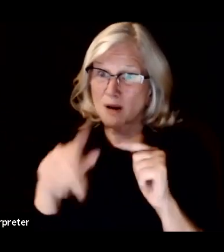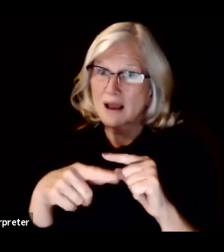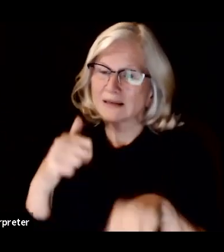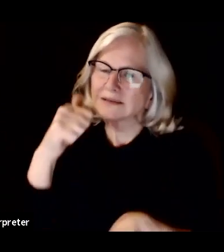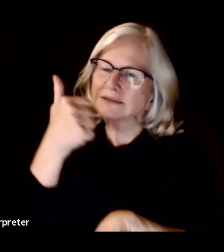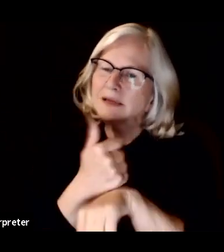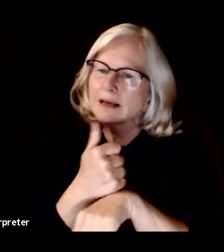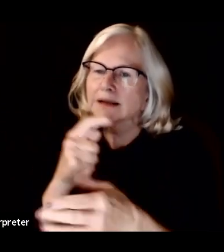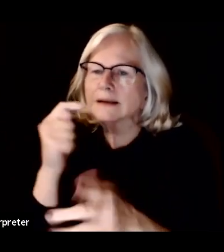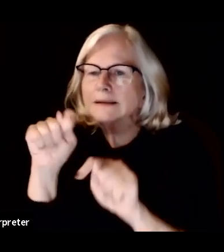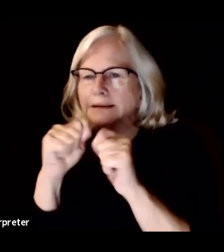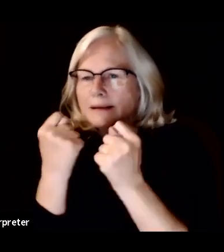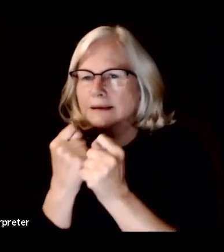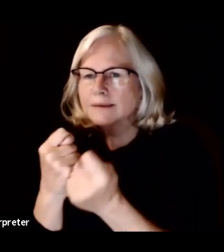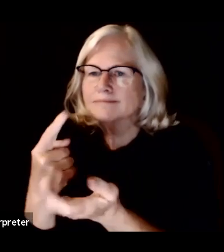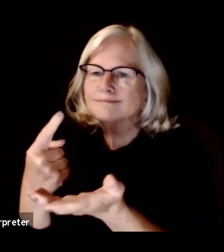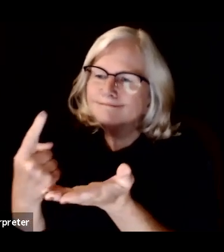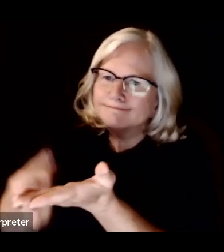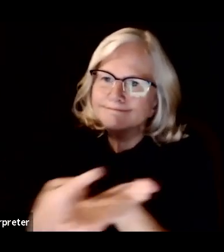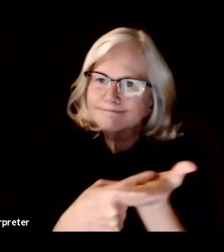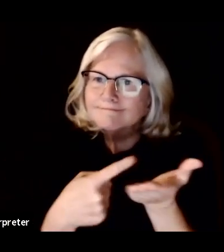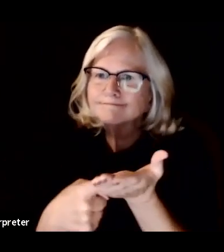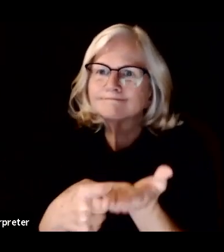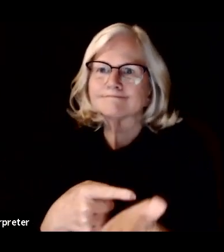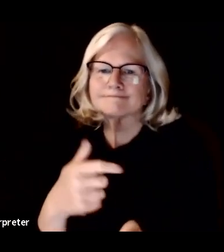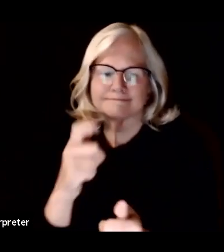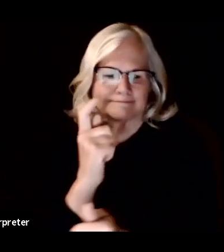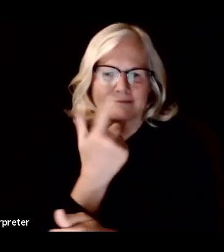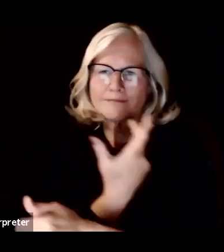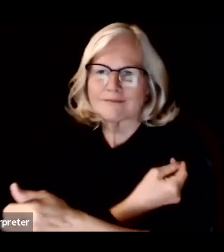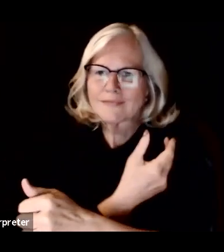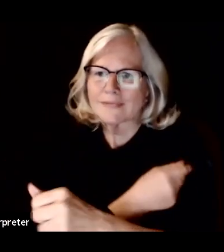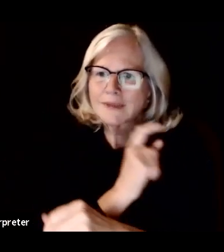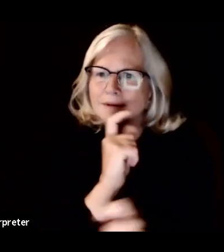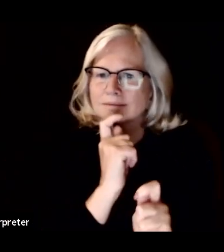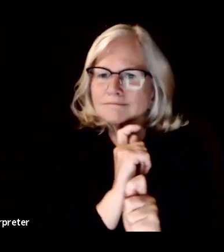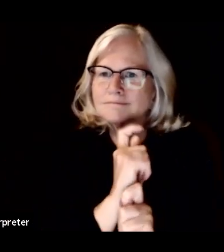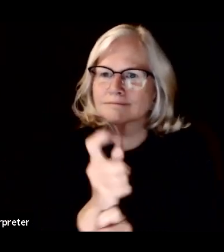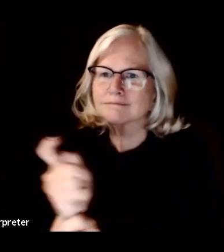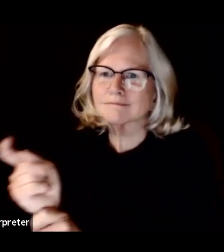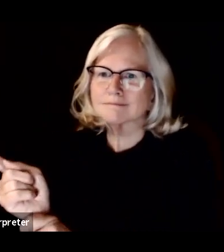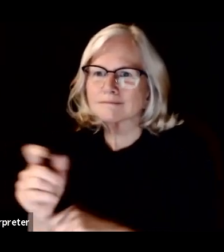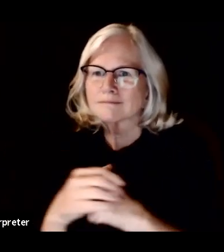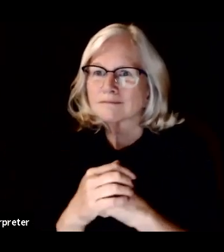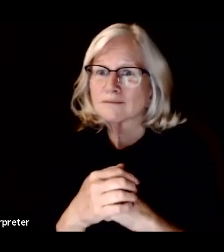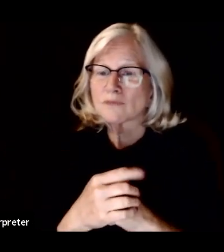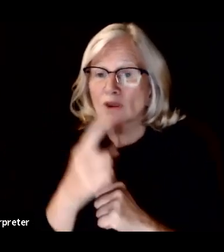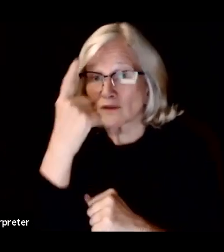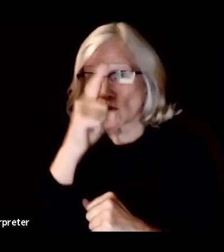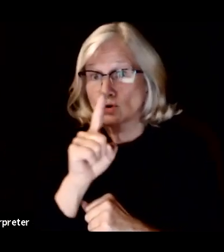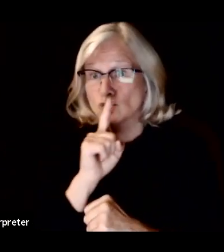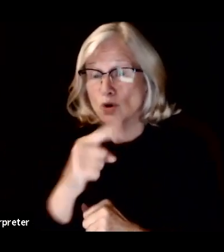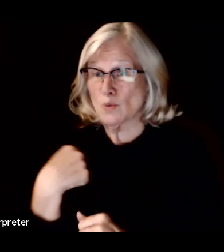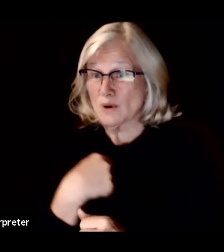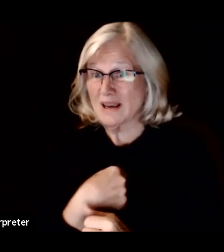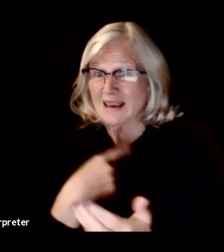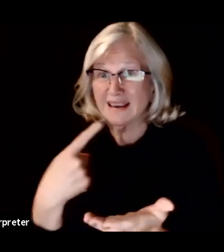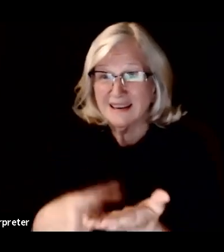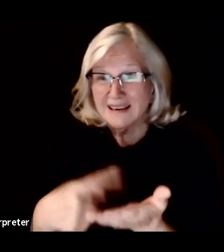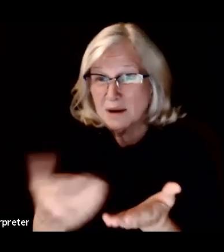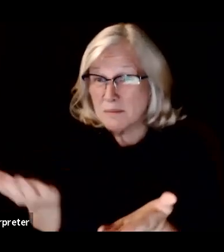vaccine allocation. And certainly, I think we've talked about this before, that the federal government,